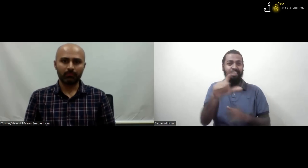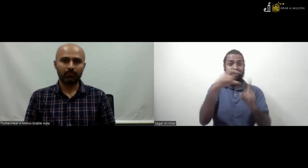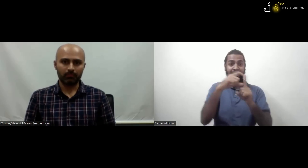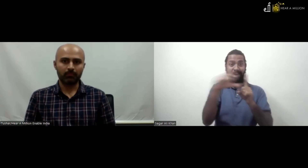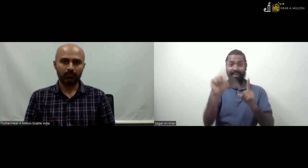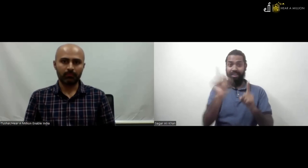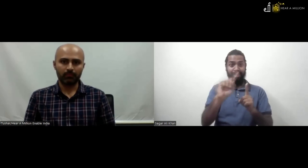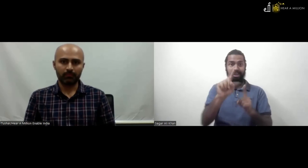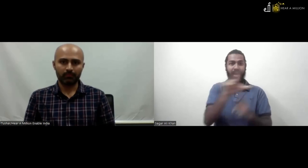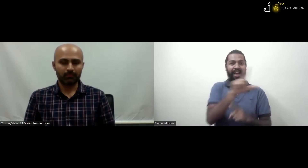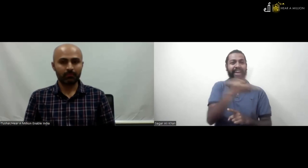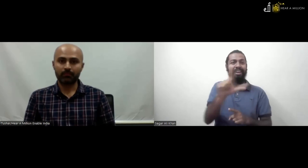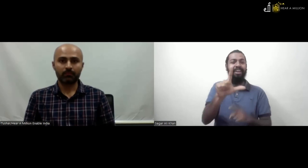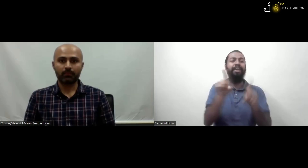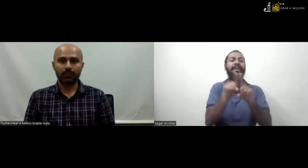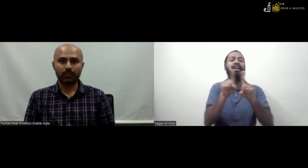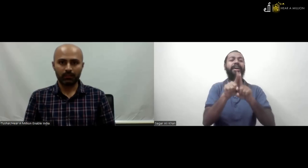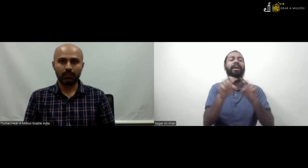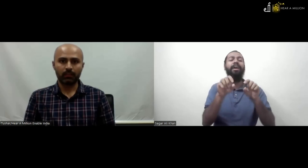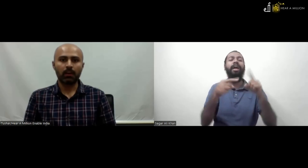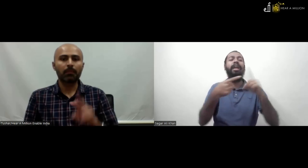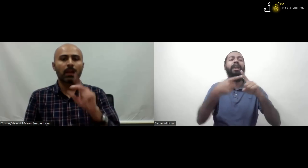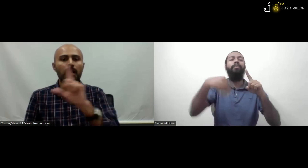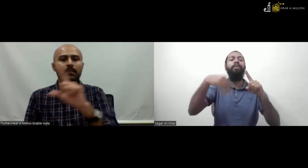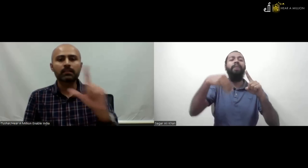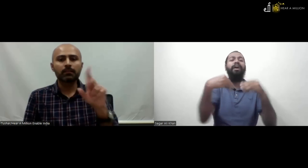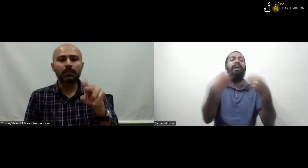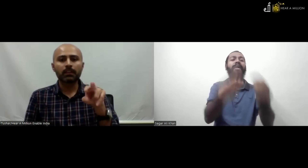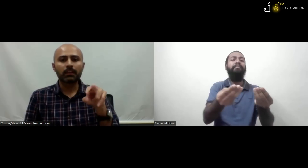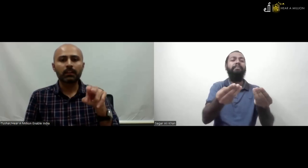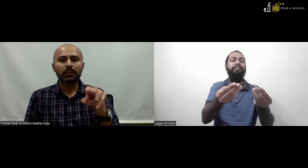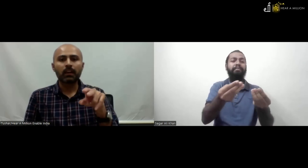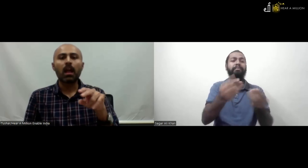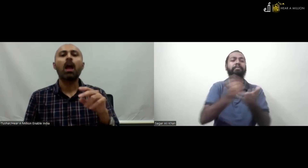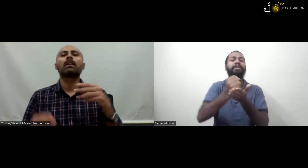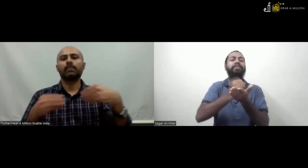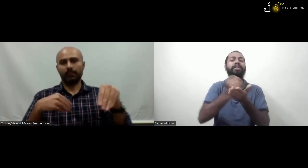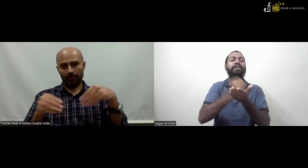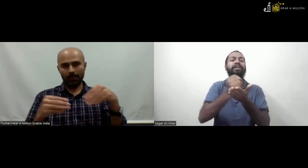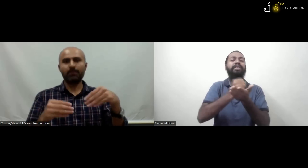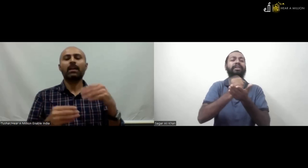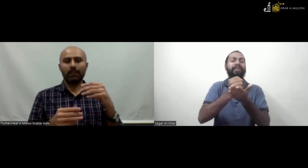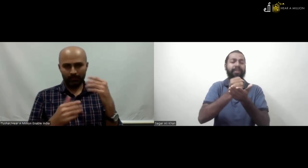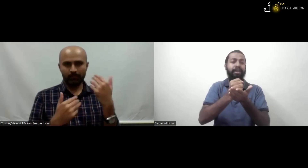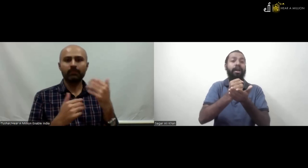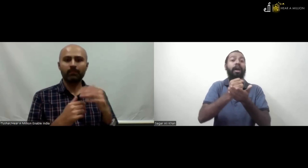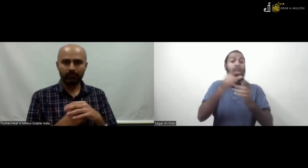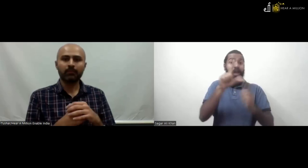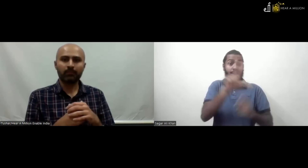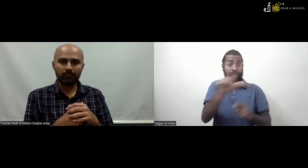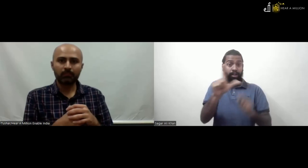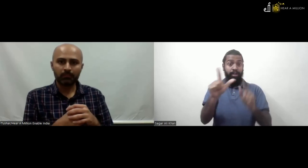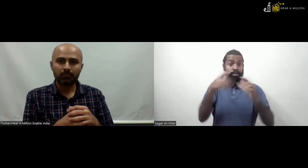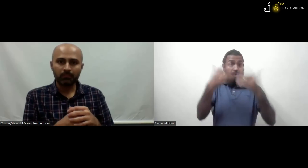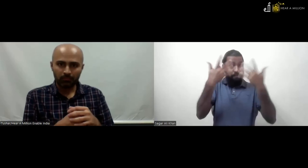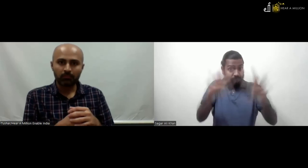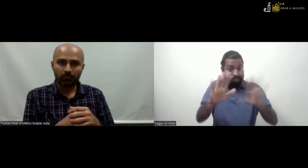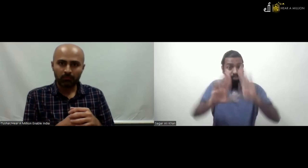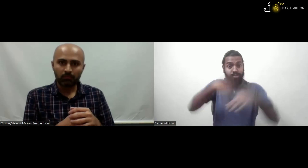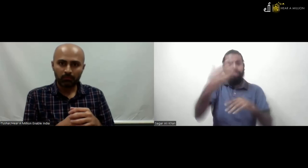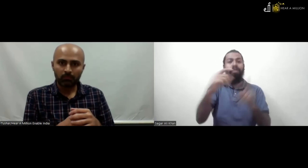something happened. But then there is the learning license, right? You know, the learning license, which